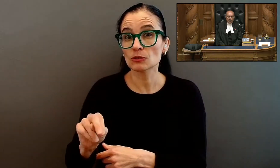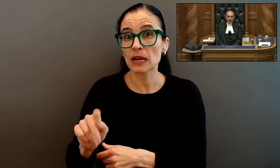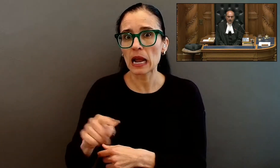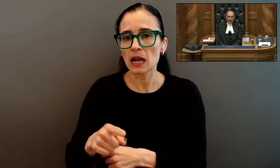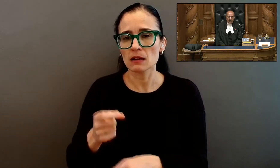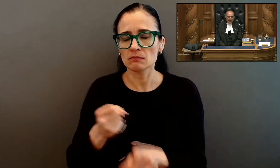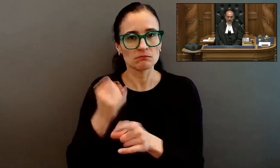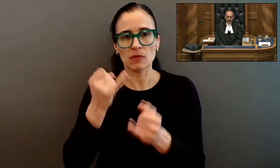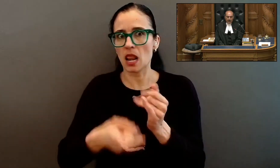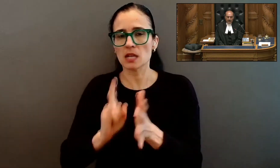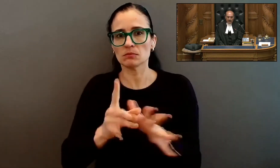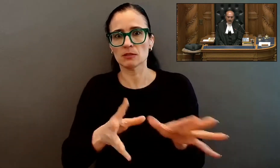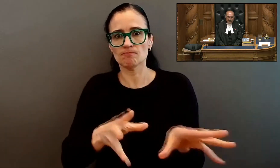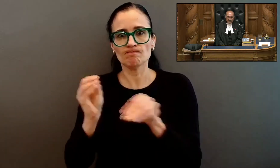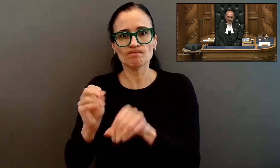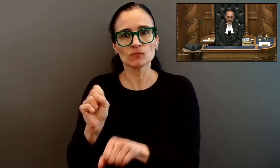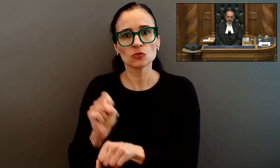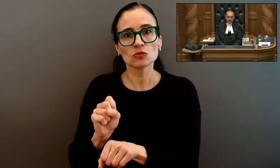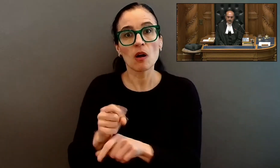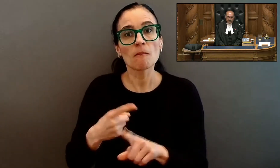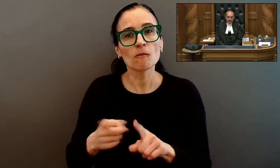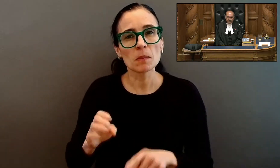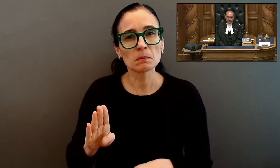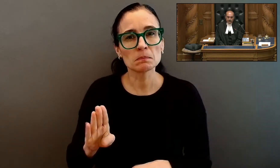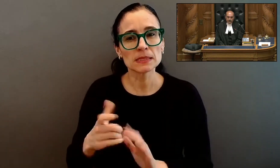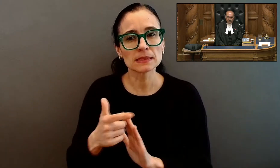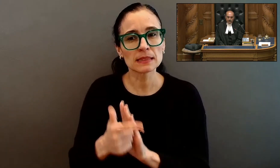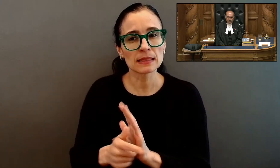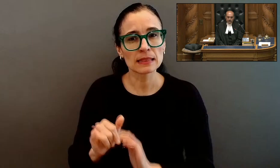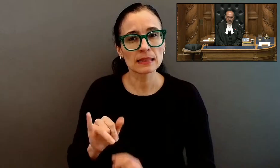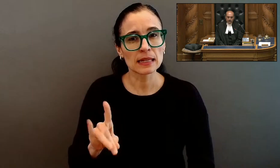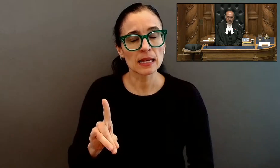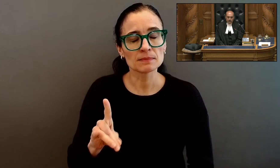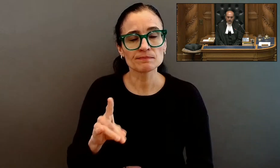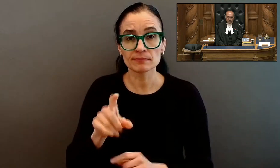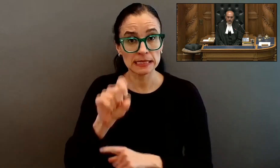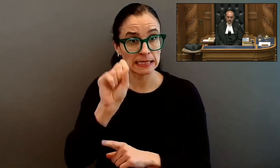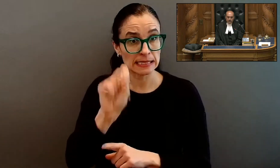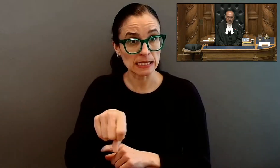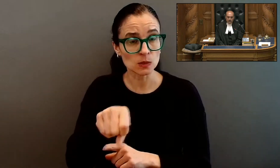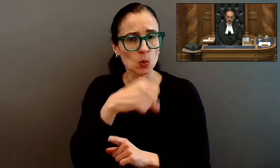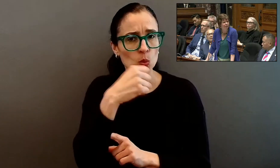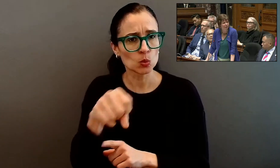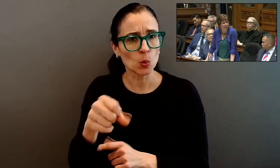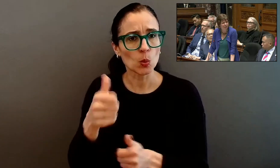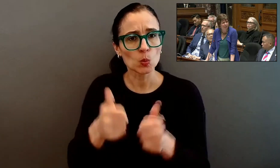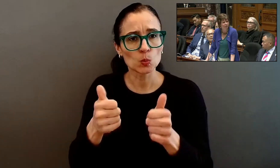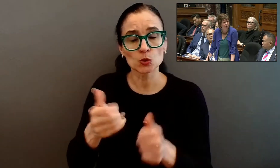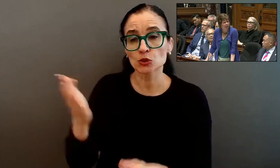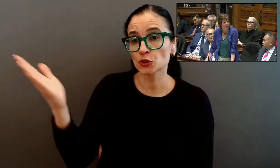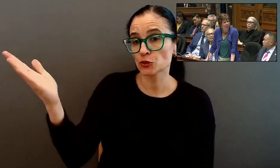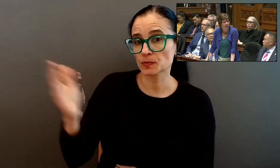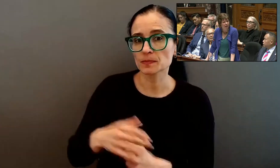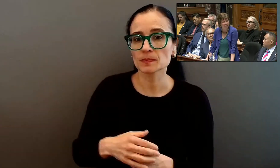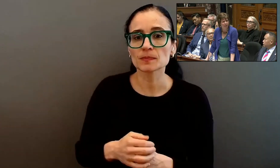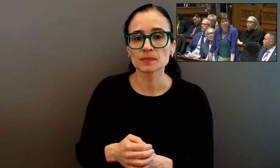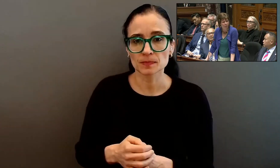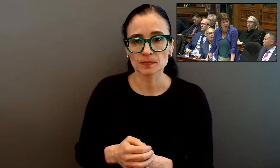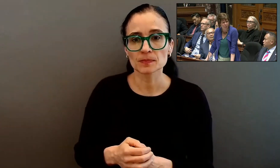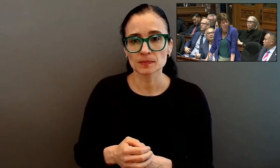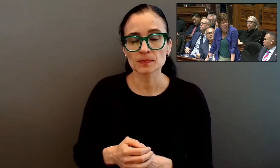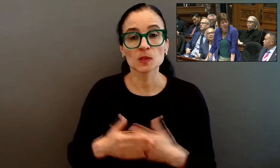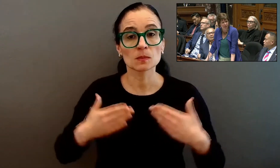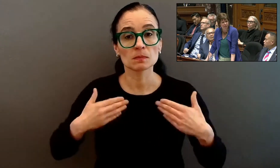Minister of Social Development and Poverty Reduction. Thank you, Mr. Speaker. As we discussed yesterday